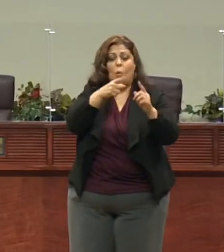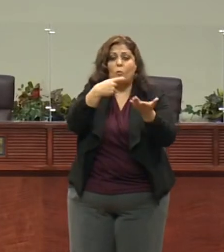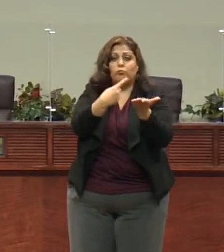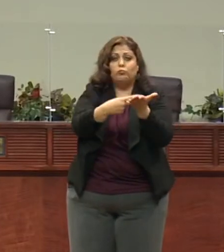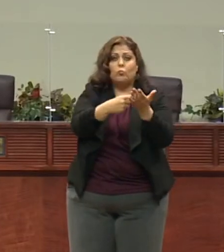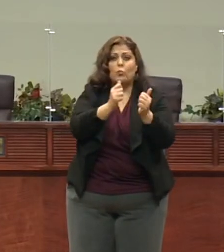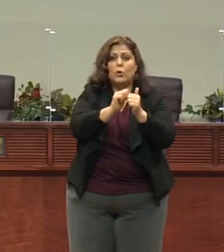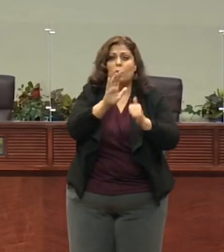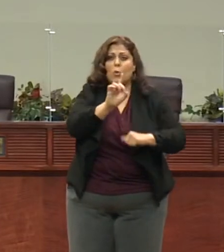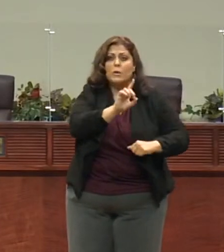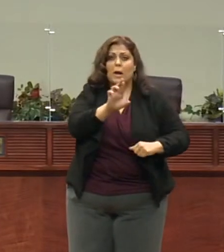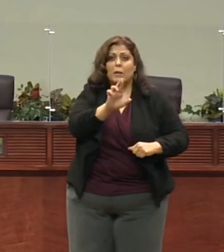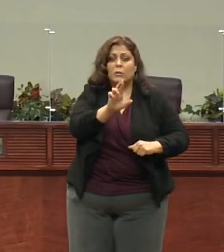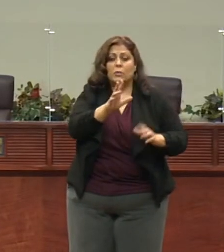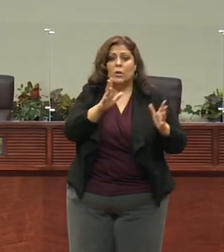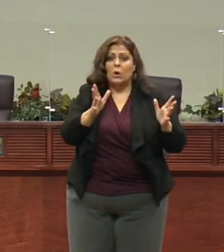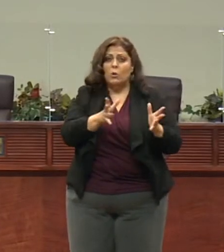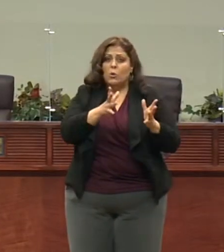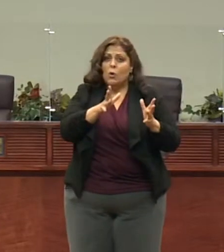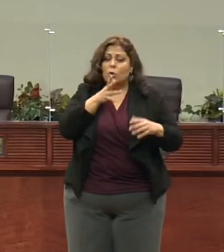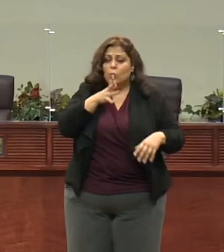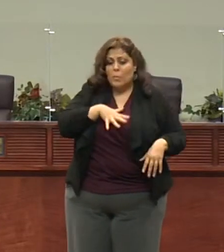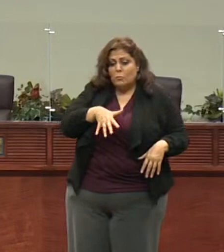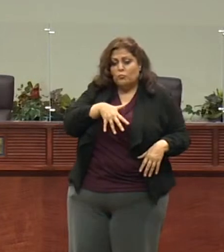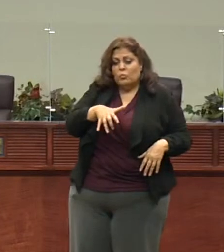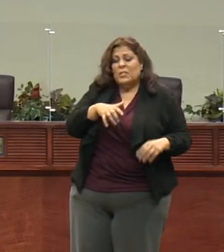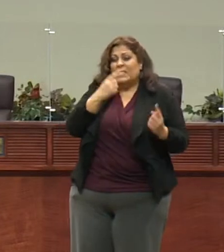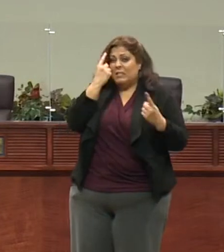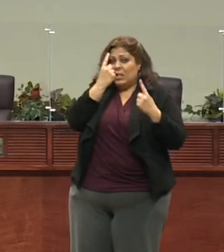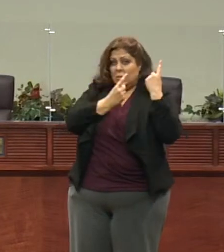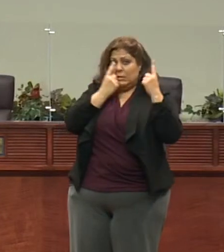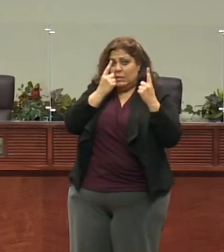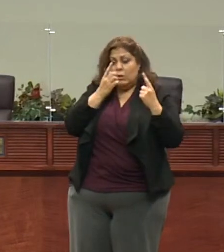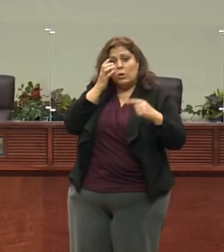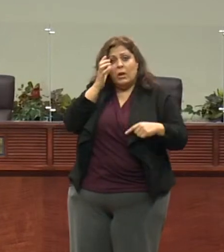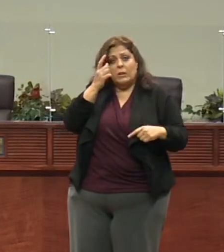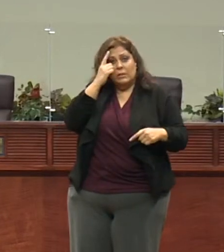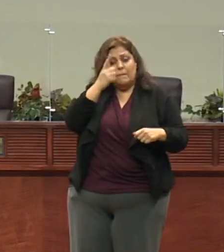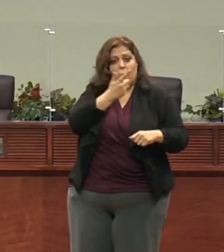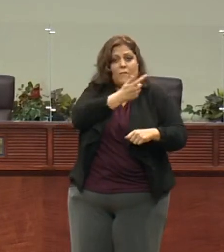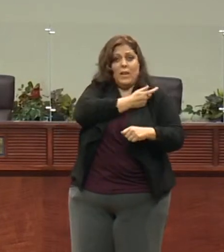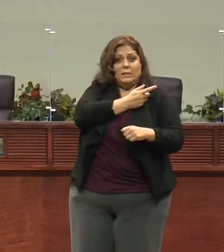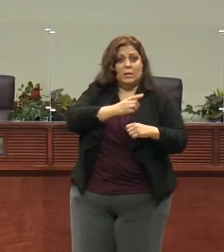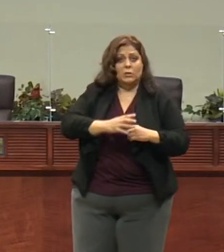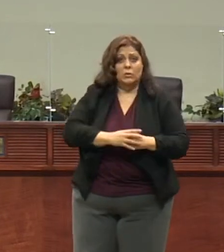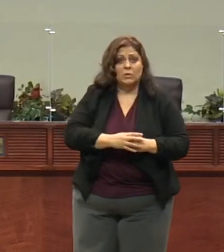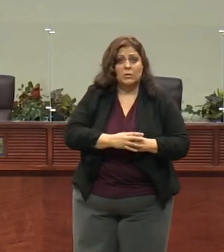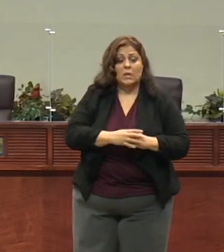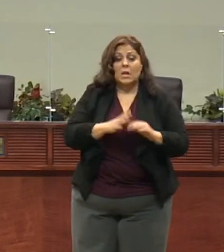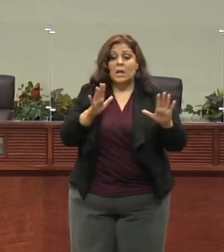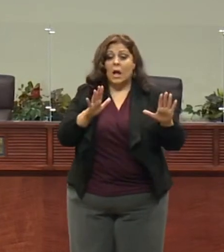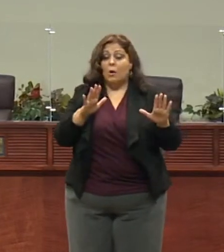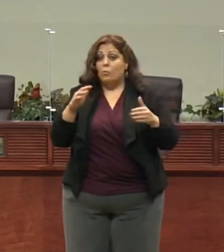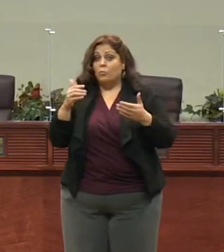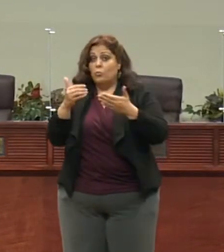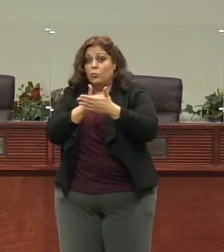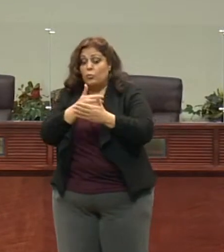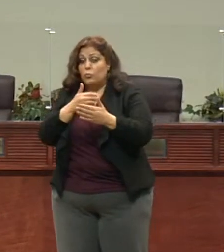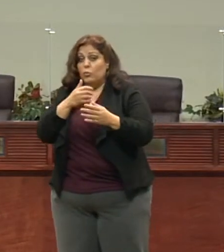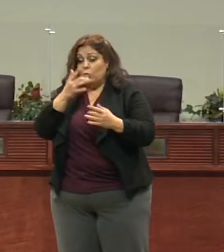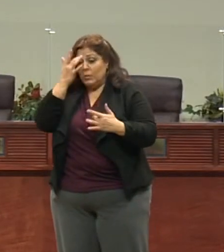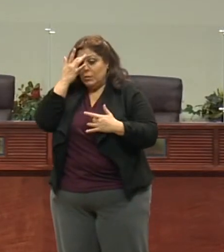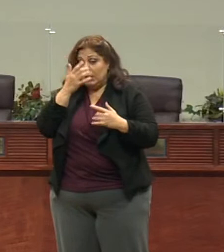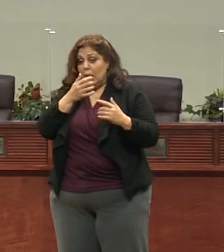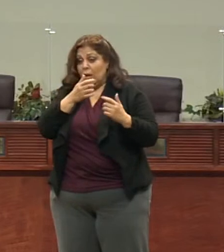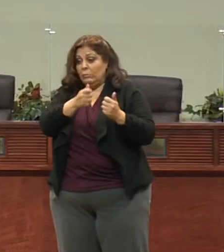want to encourage pregnant women to think about vaccination. Again, we don't know yet if this is related to the Delta variant, but clearly there is a